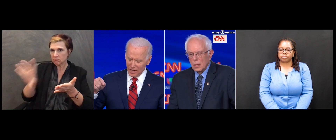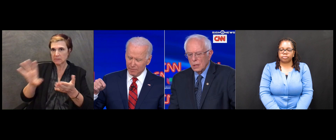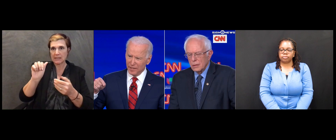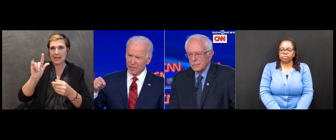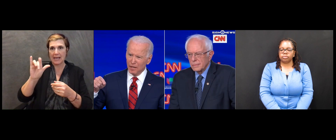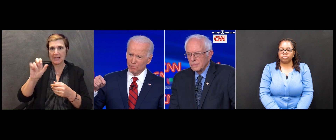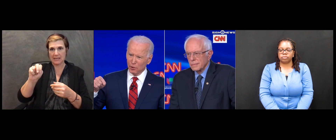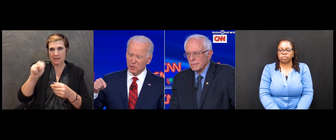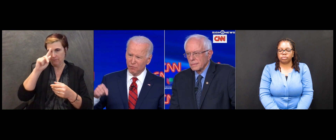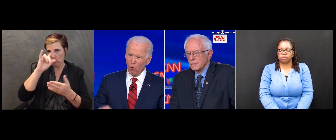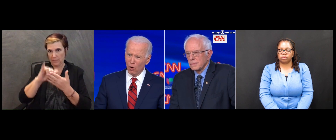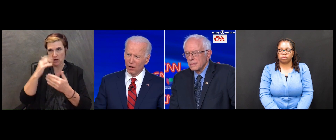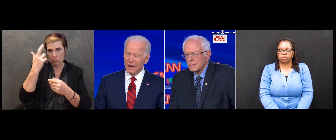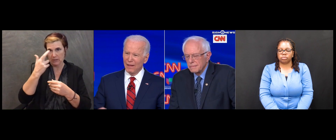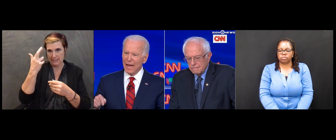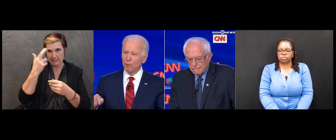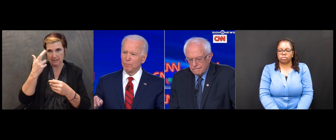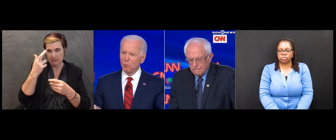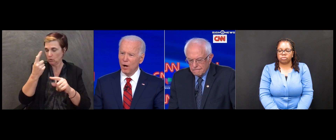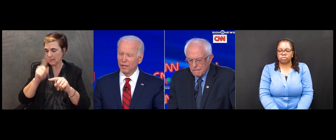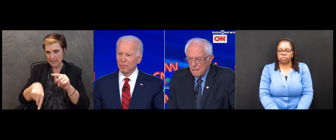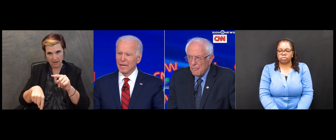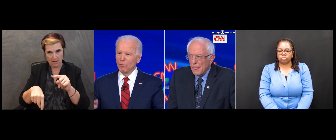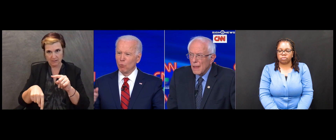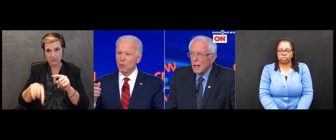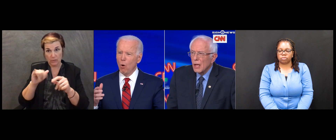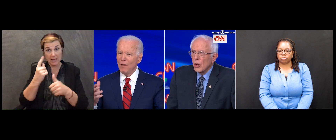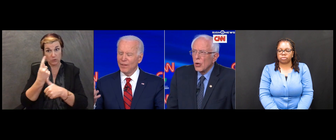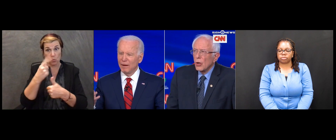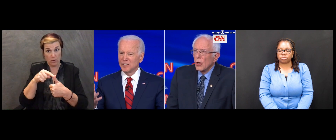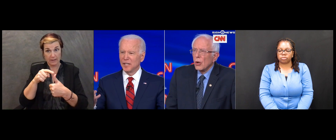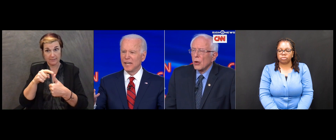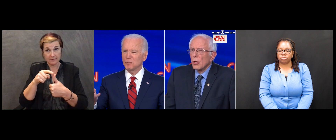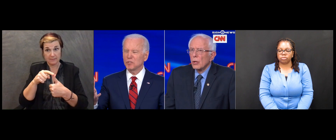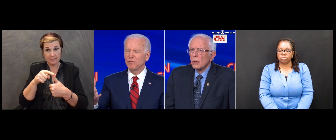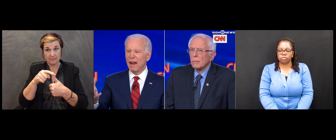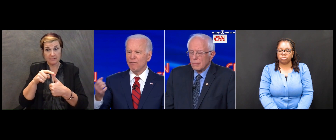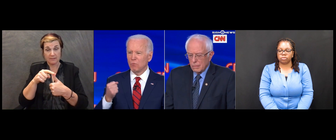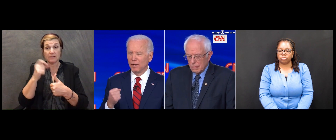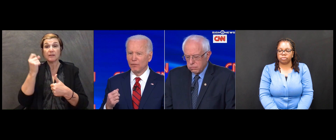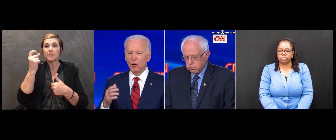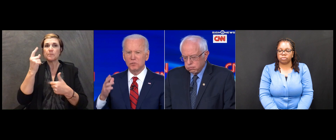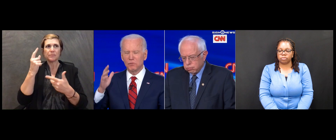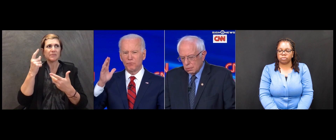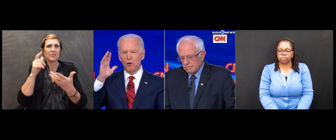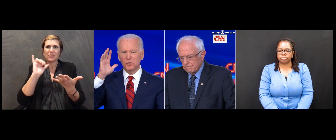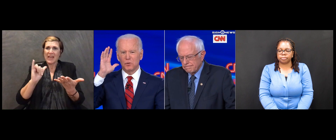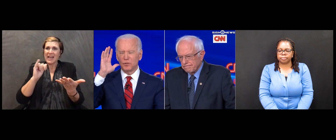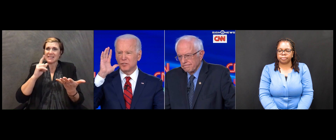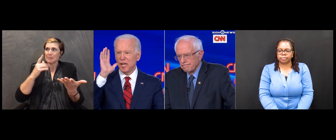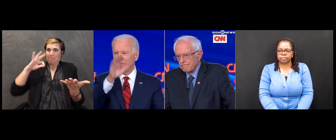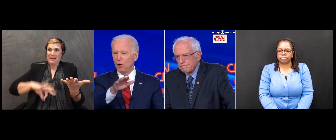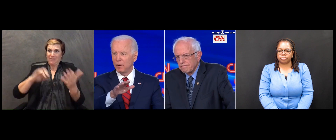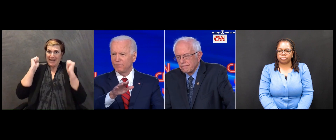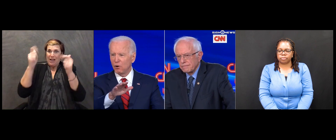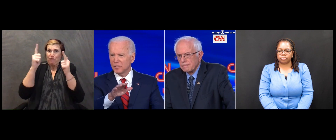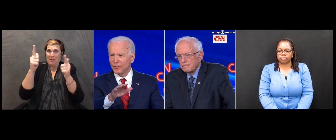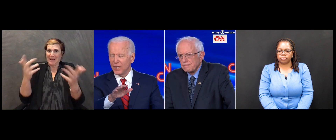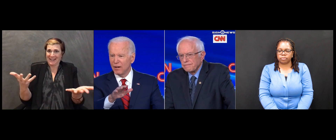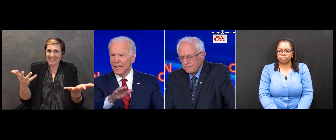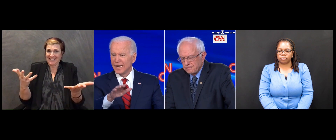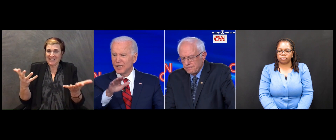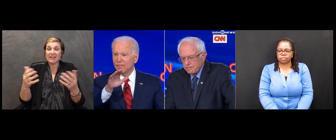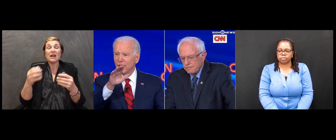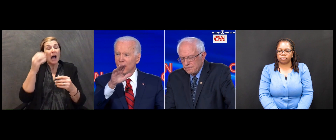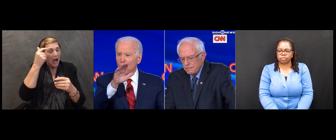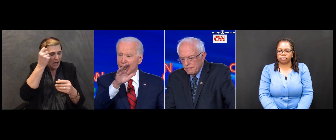an undocumented person for, and that would be one of them. We want that. It's in the interest of everyone. And those folks who are the xenophobic folks out